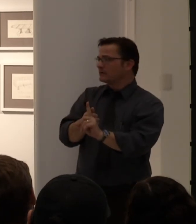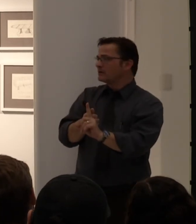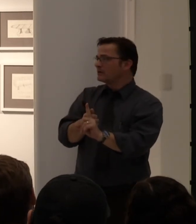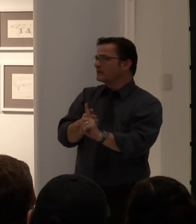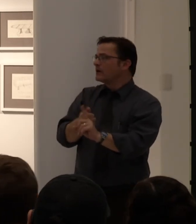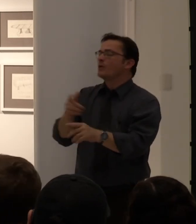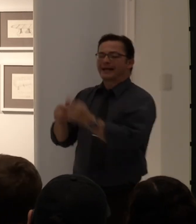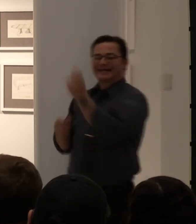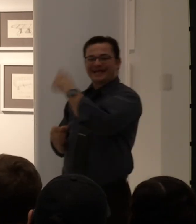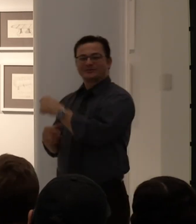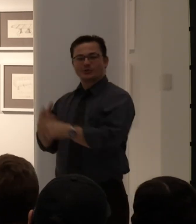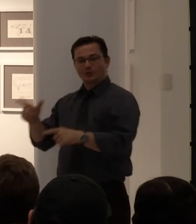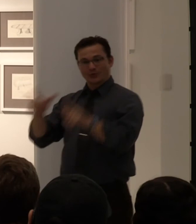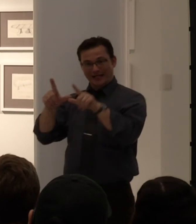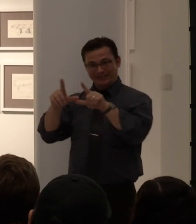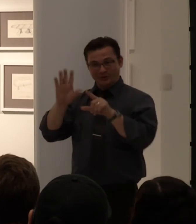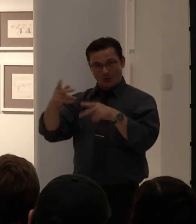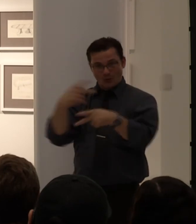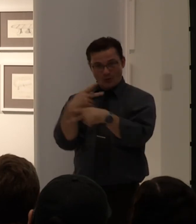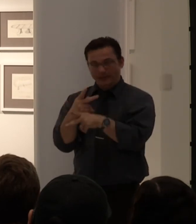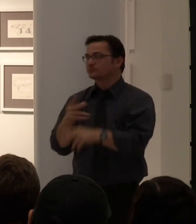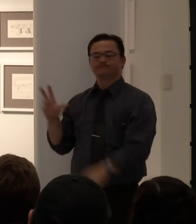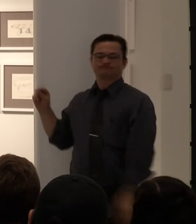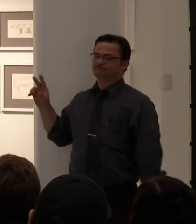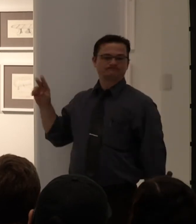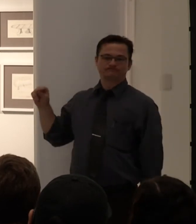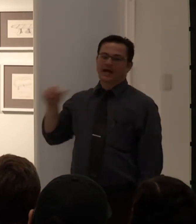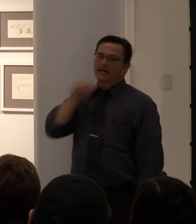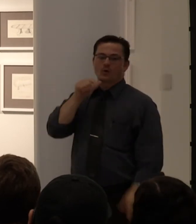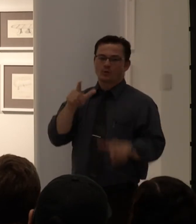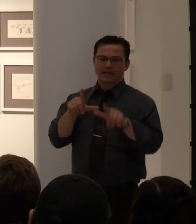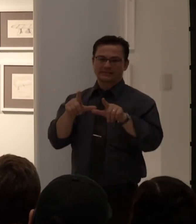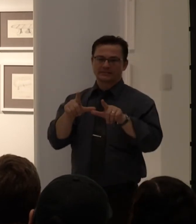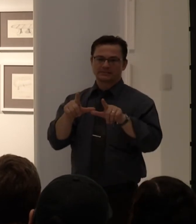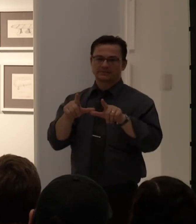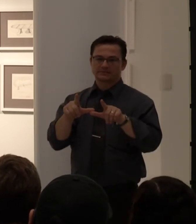He's asking whether you license your products. No.